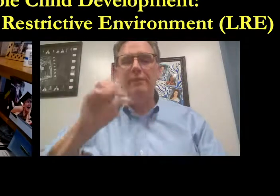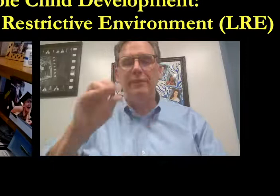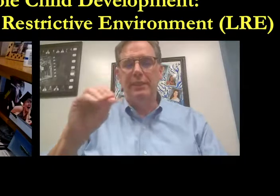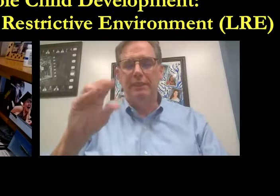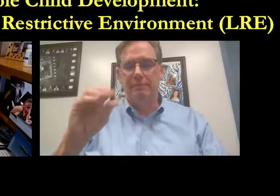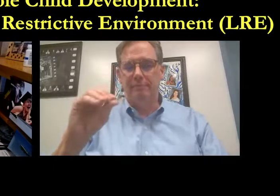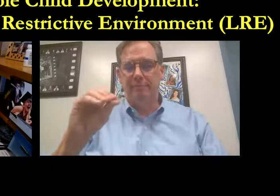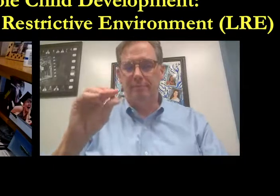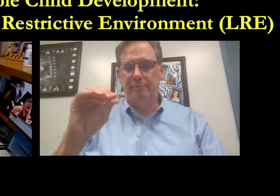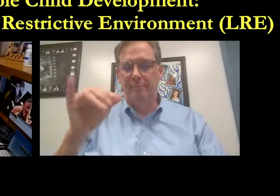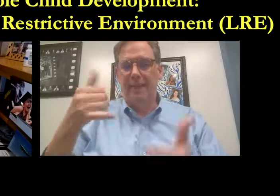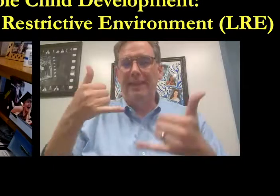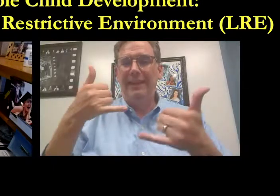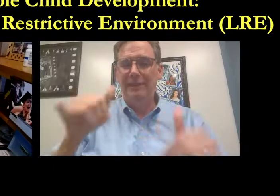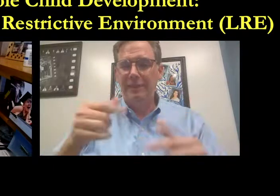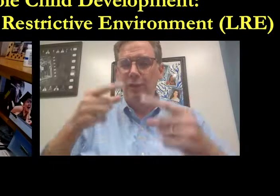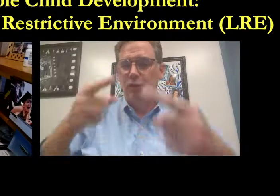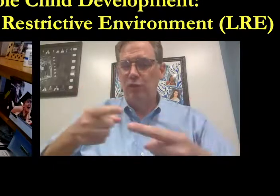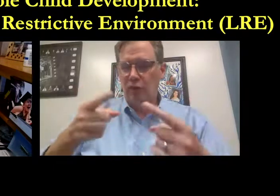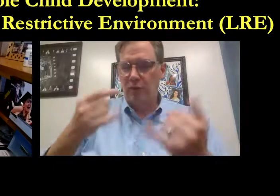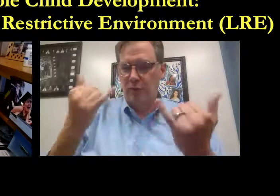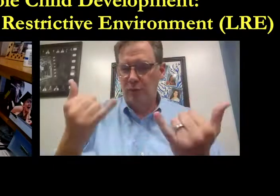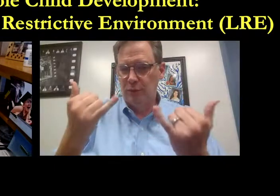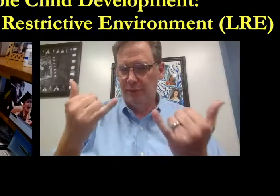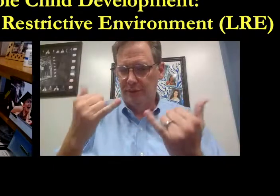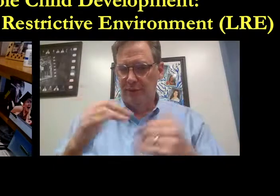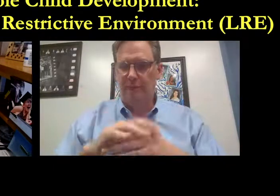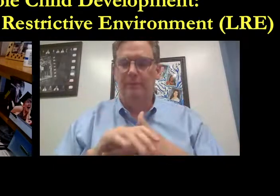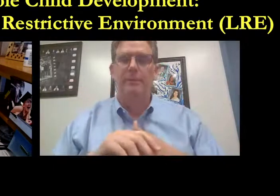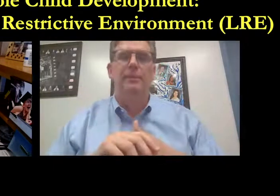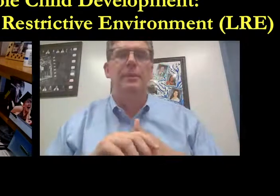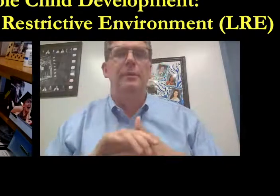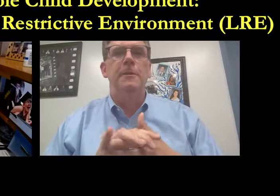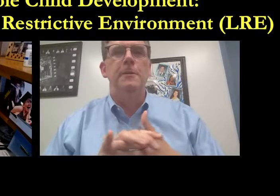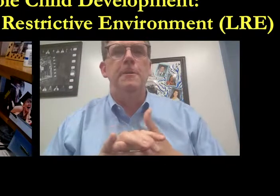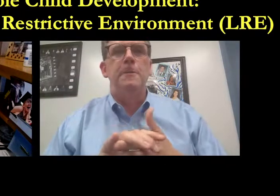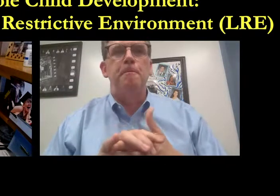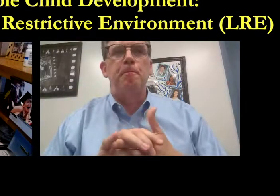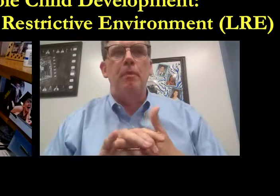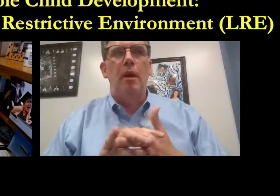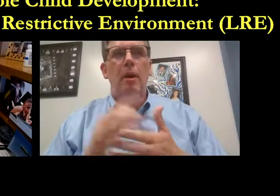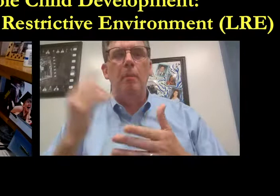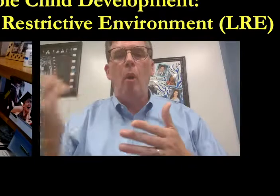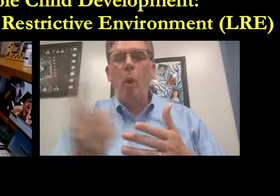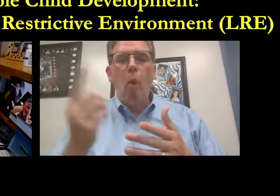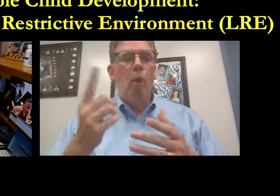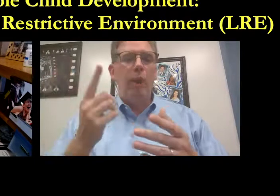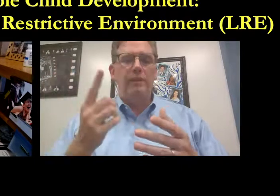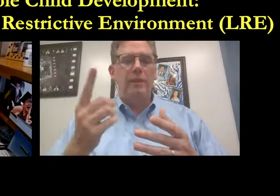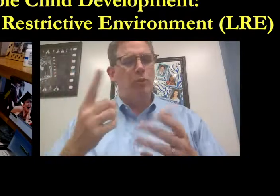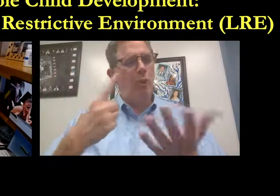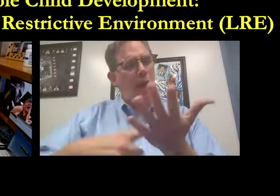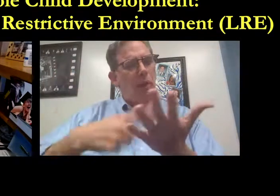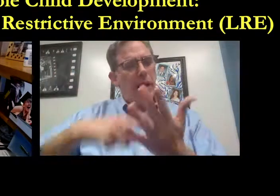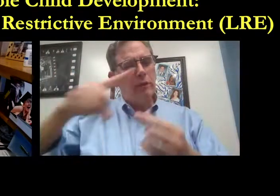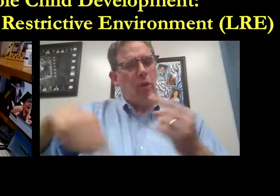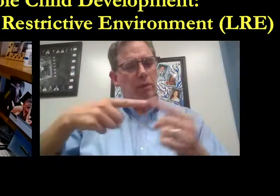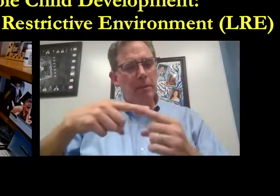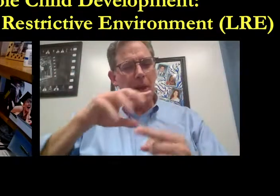He still struggles. He will soon turn 50, and he still struggles.